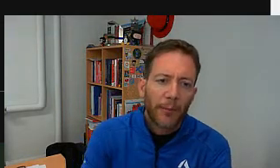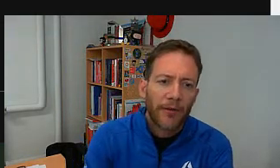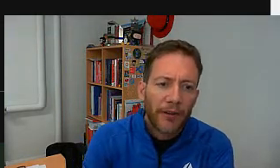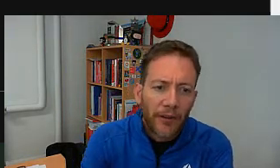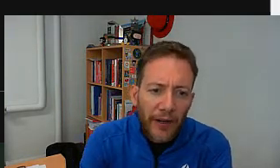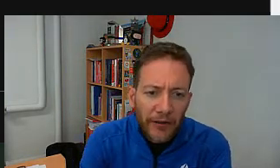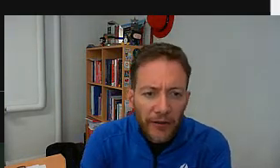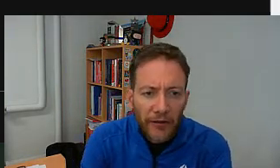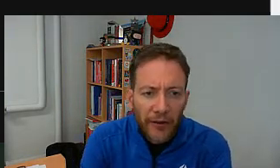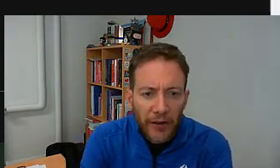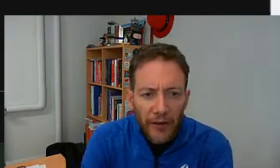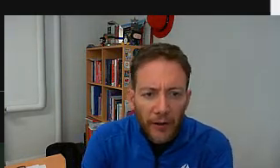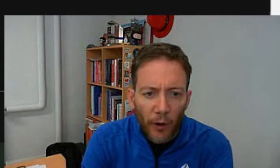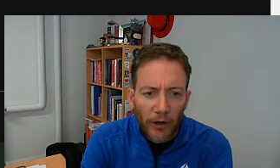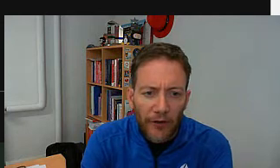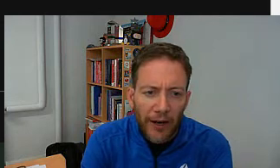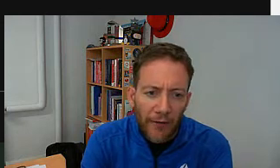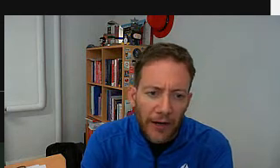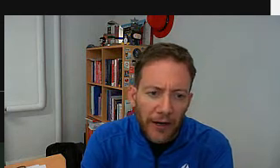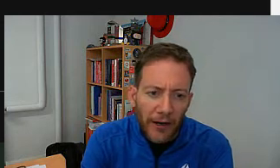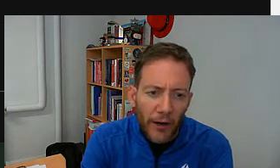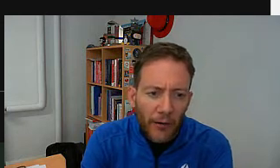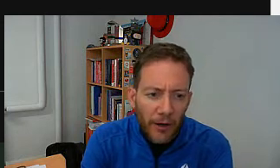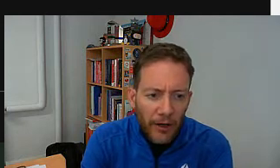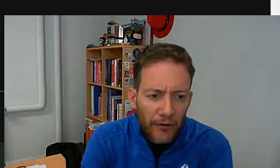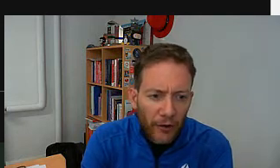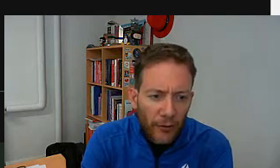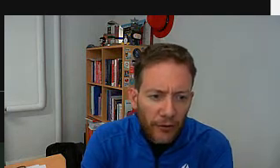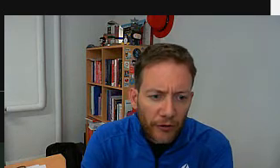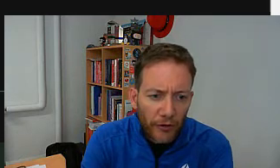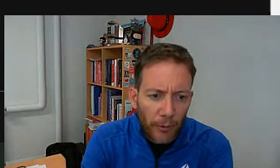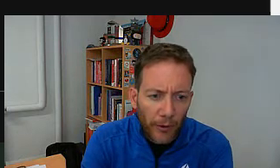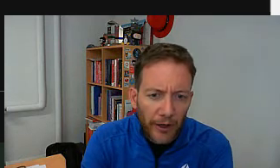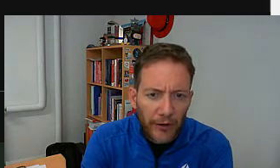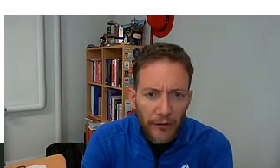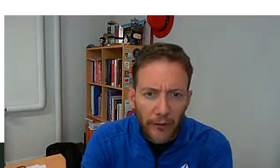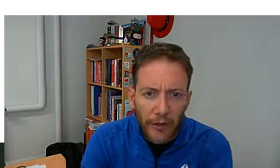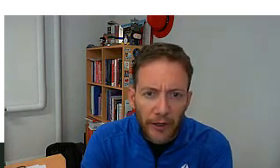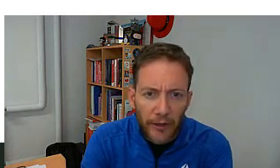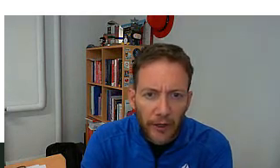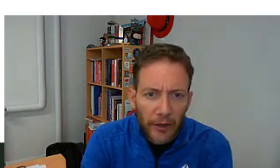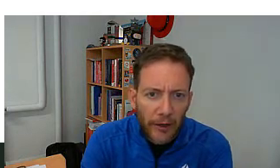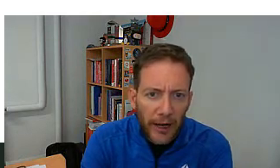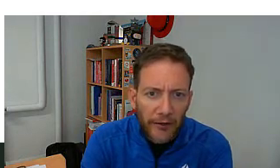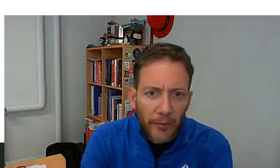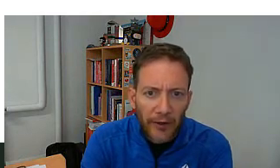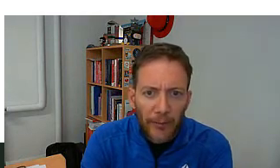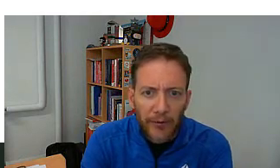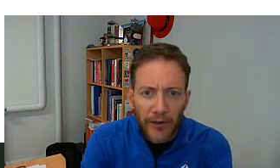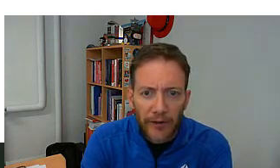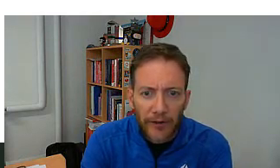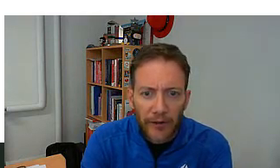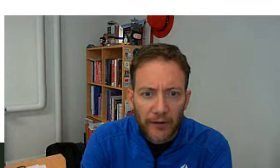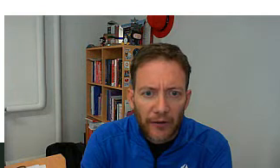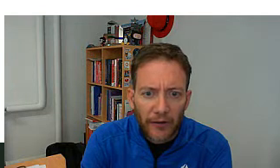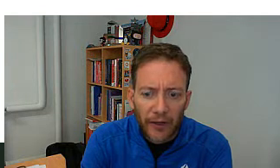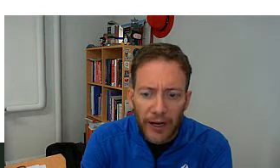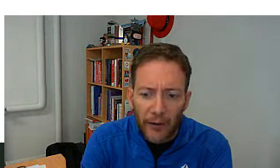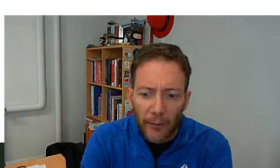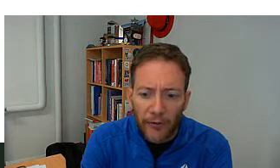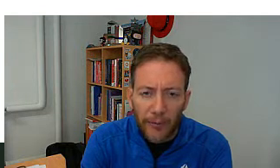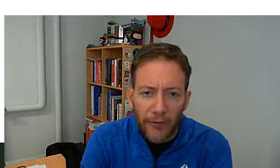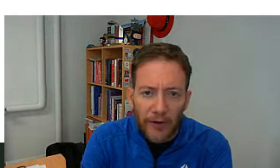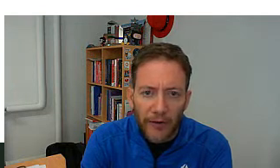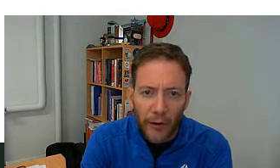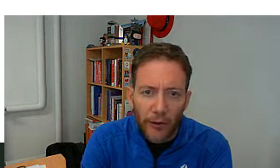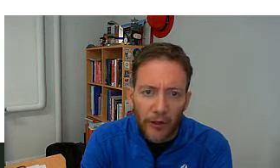So after a couple of iterations, I think the model is now ready to go, and so we should just deploy it to the Azure Percept device. And as you can see